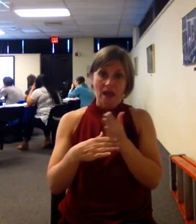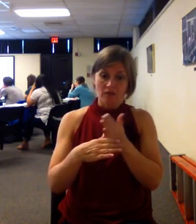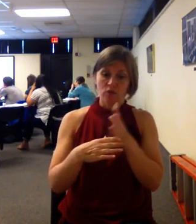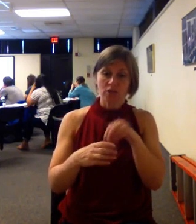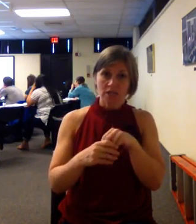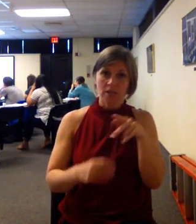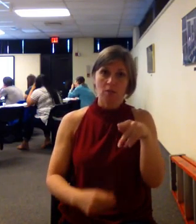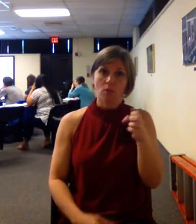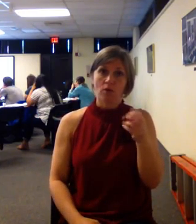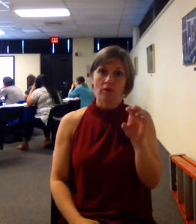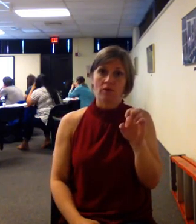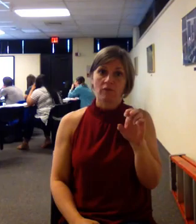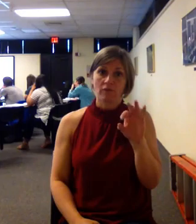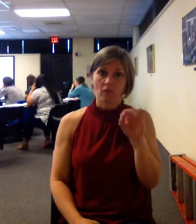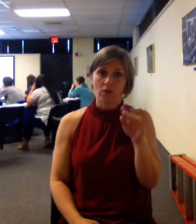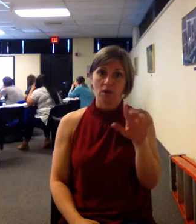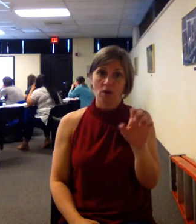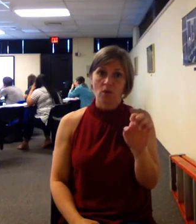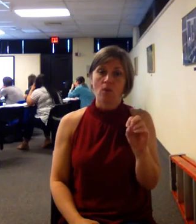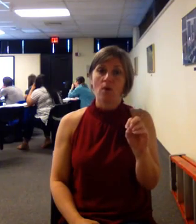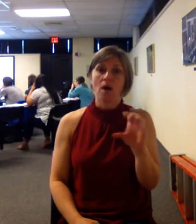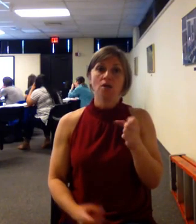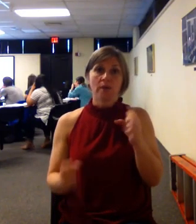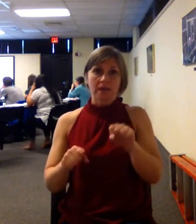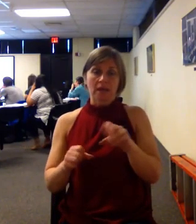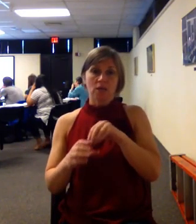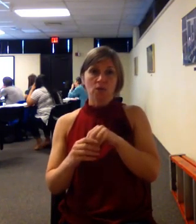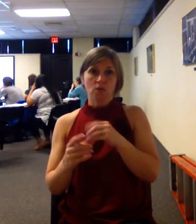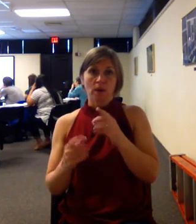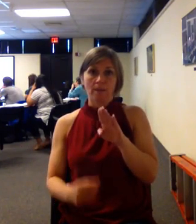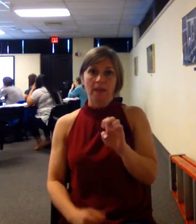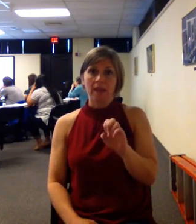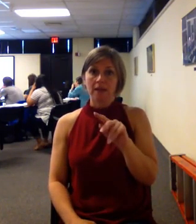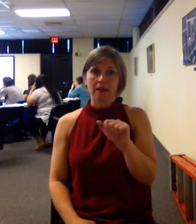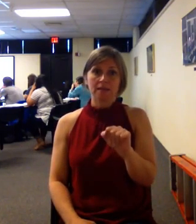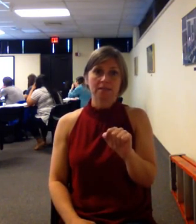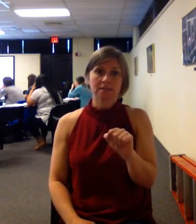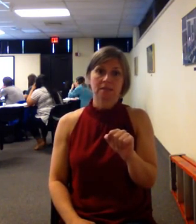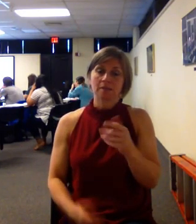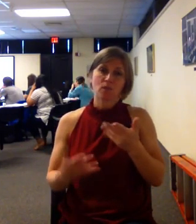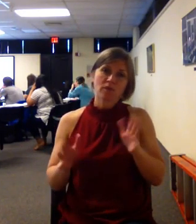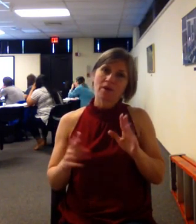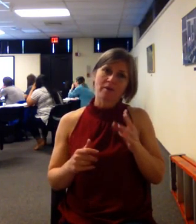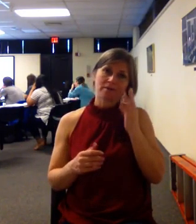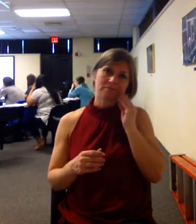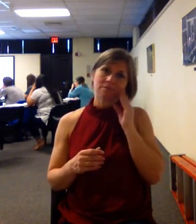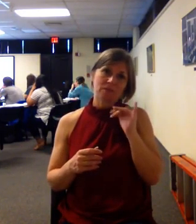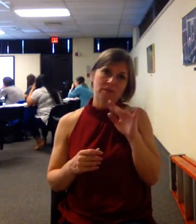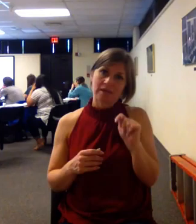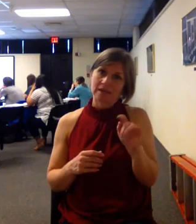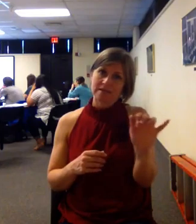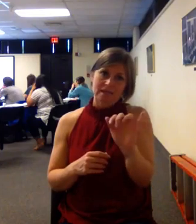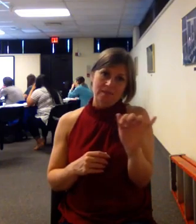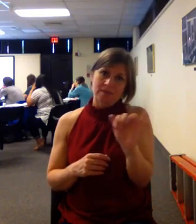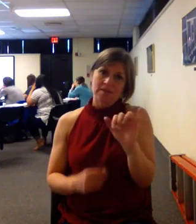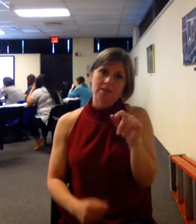can either plug in your betas or your returns. So this is nothing new. It's similar to what we did when we were looking at those portfolio returns. Only now